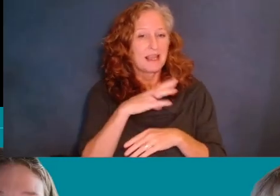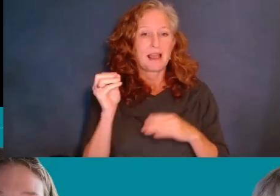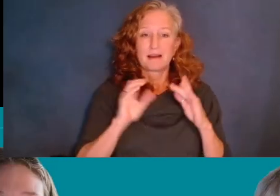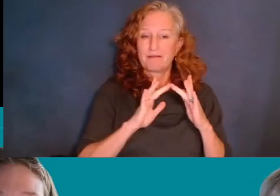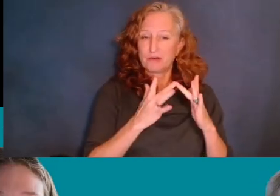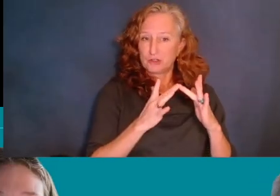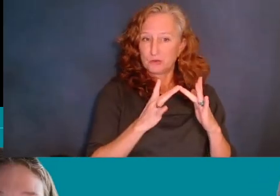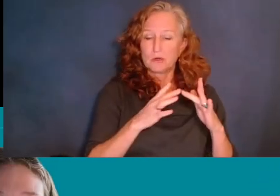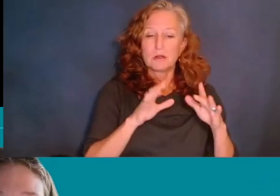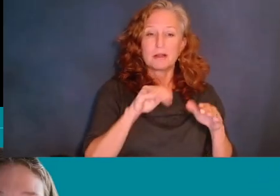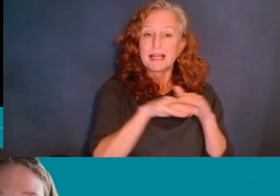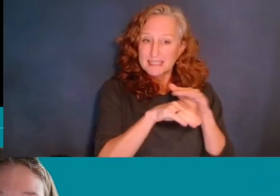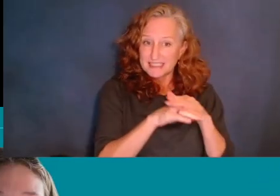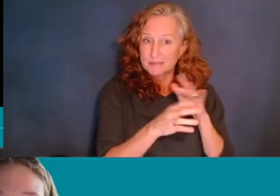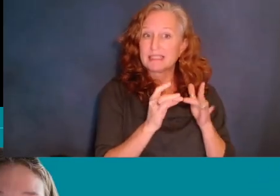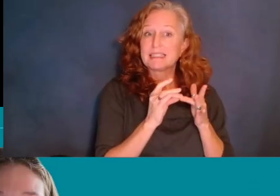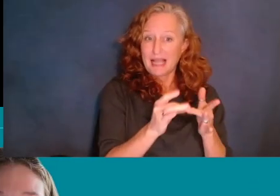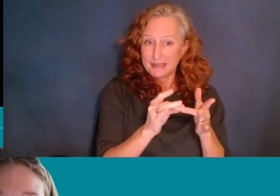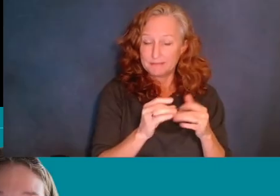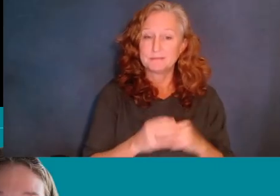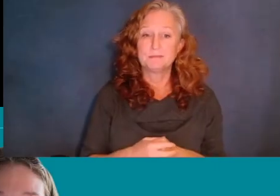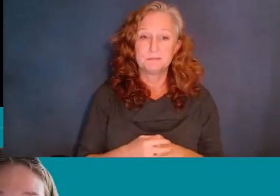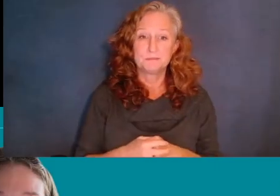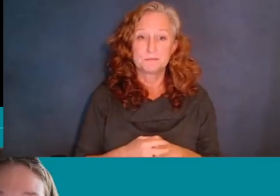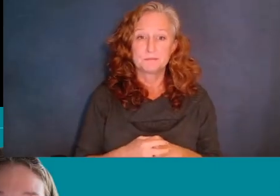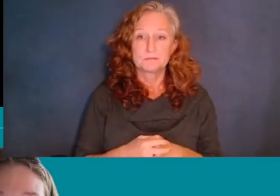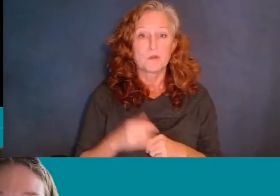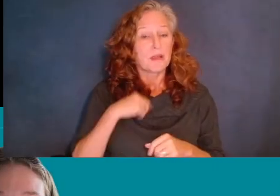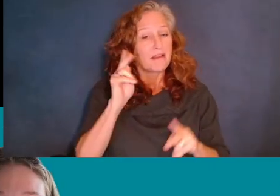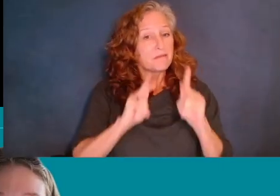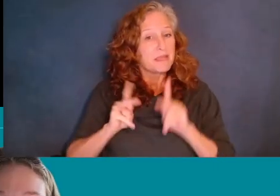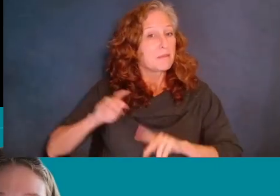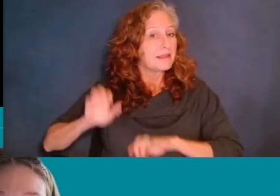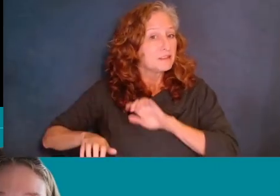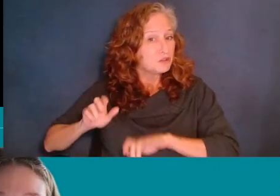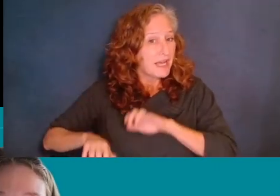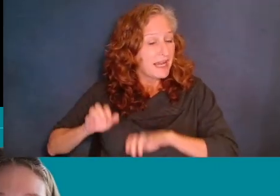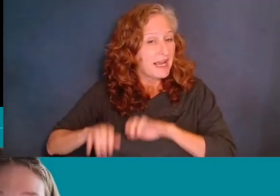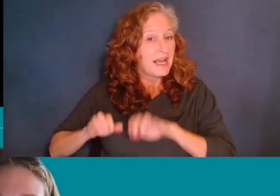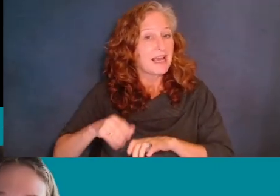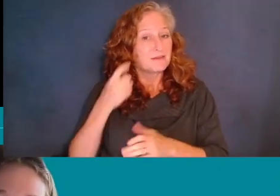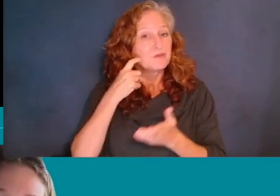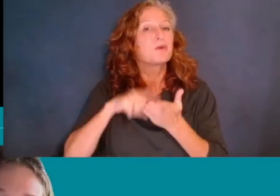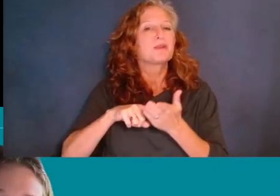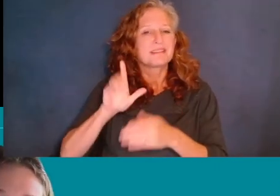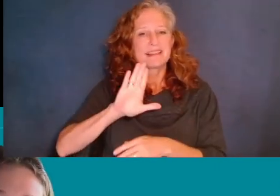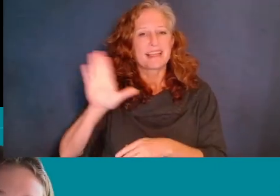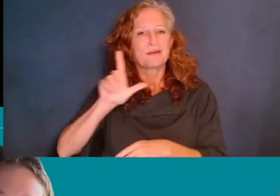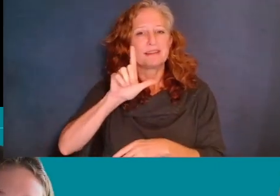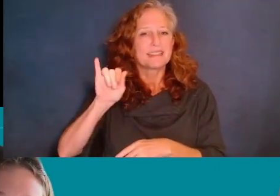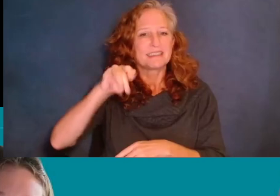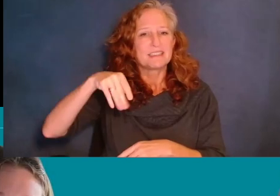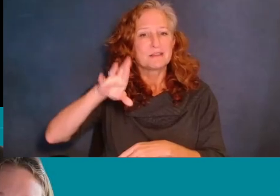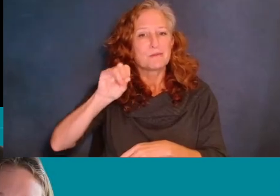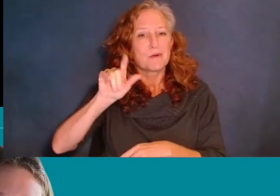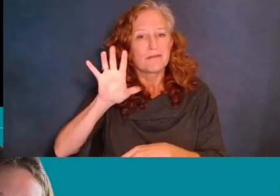there are folks in the chat that are sort of putting in their LinkedIn if they want to connect to others. I know that one of the